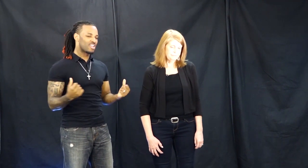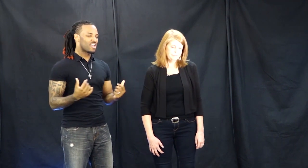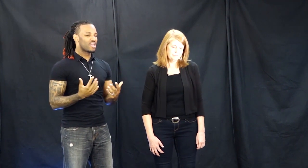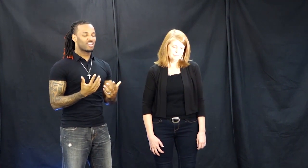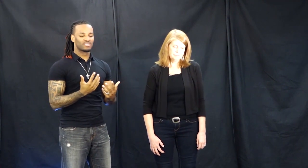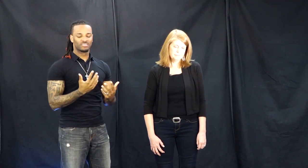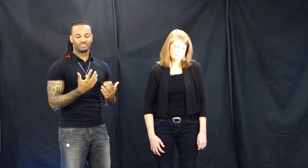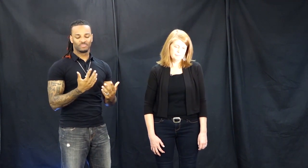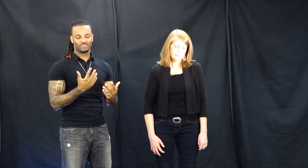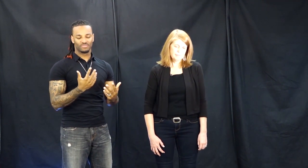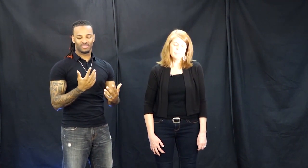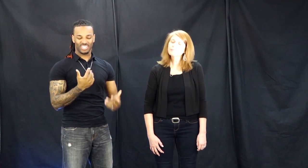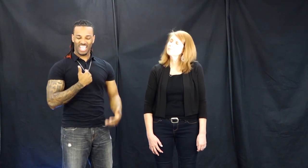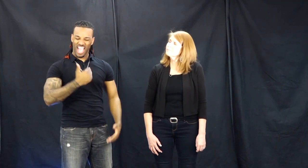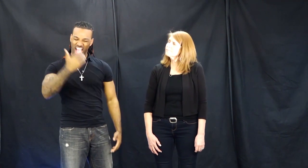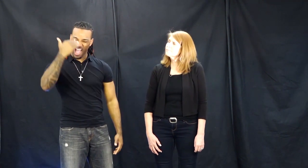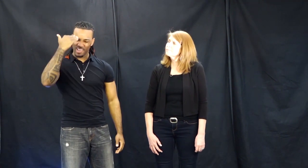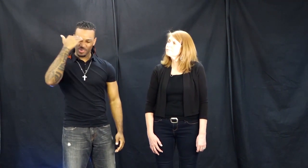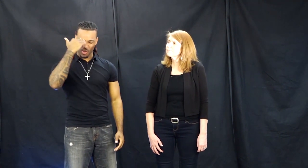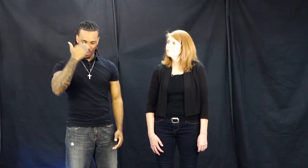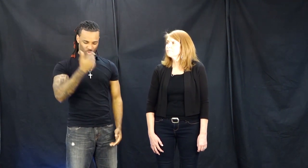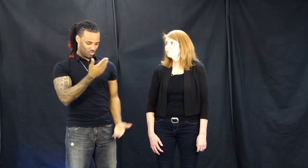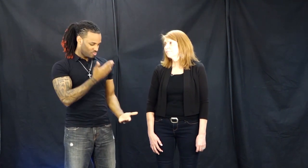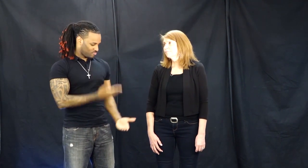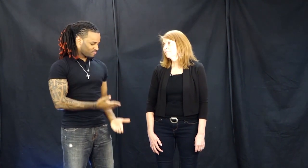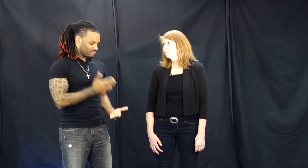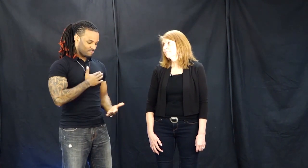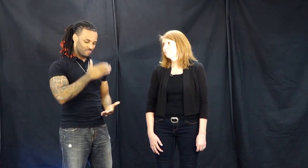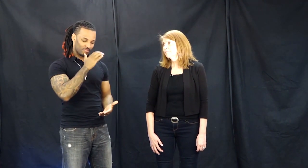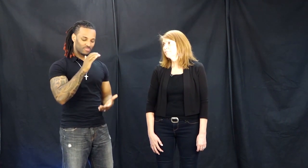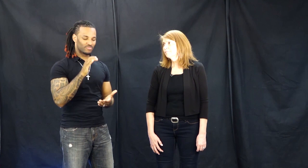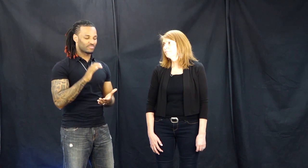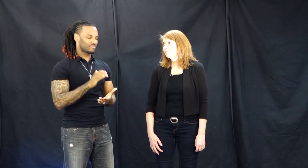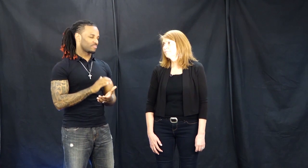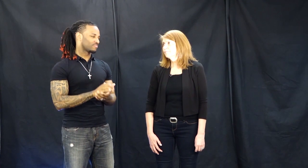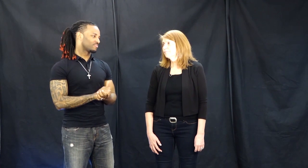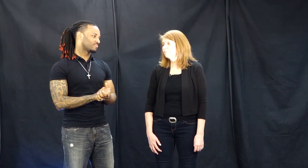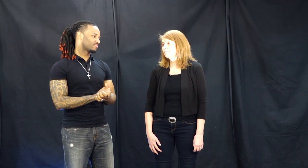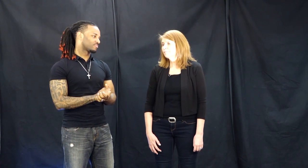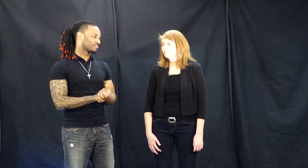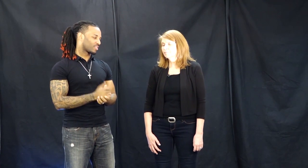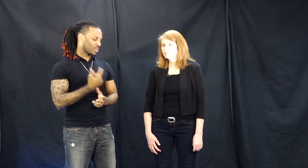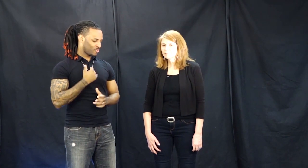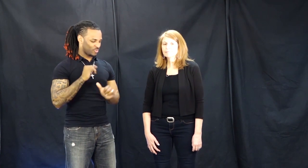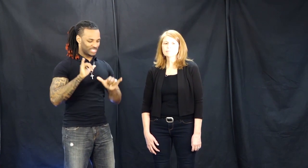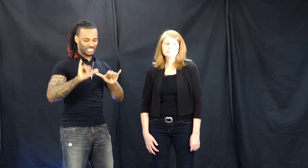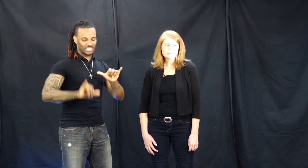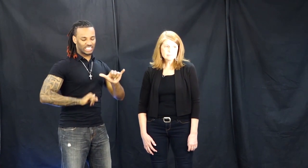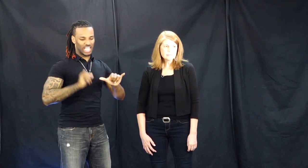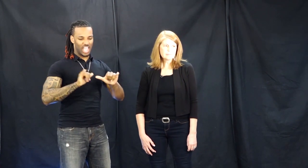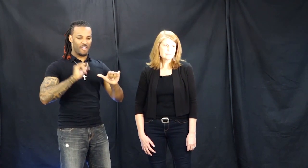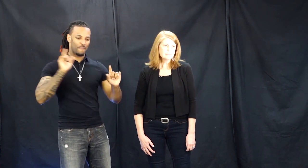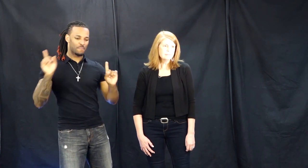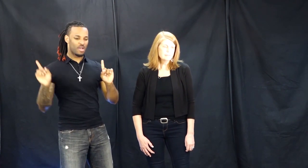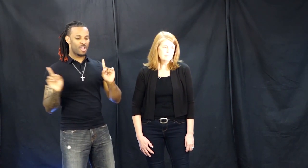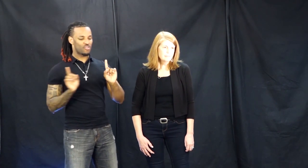afraid. I know who I married. Just let me stay here by